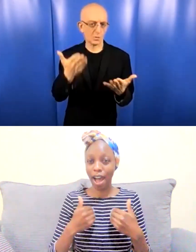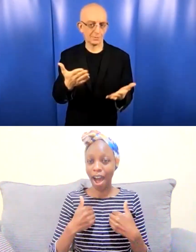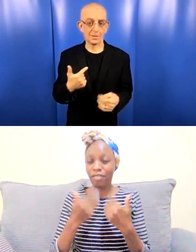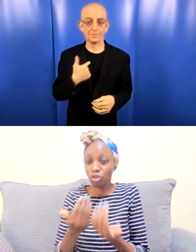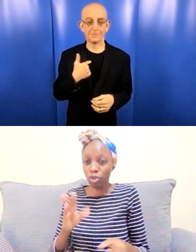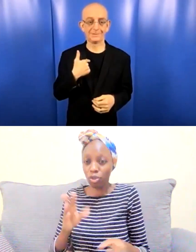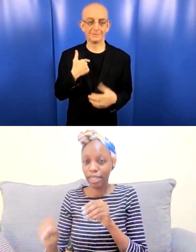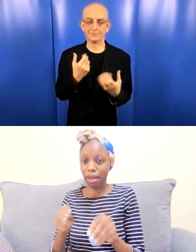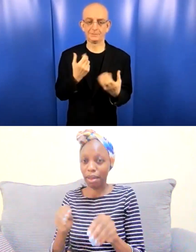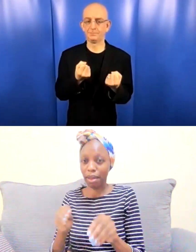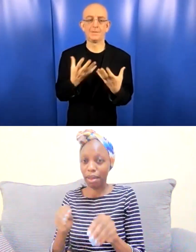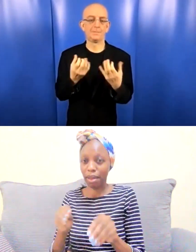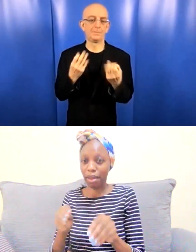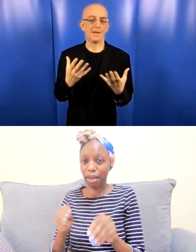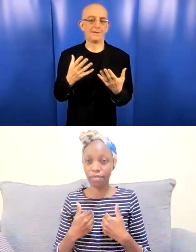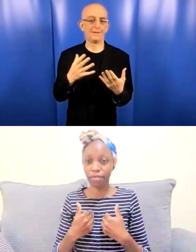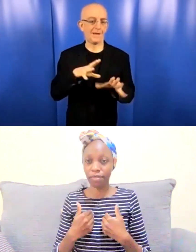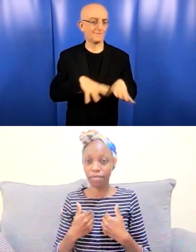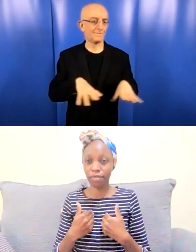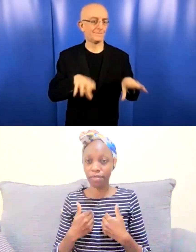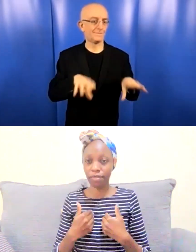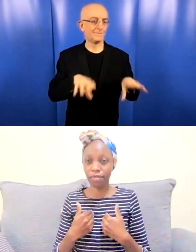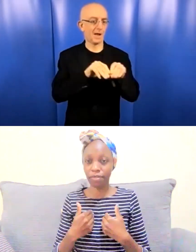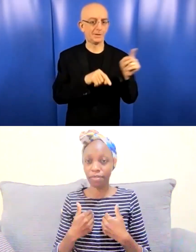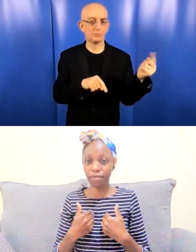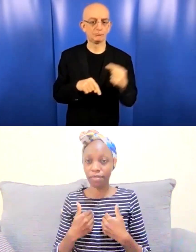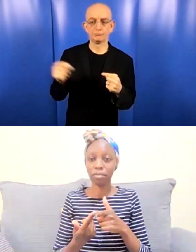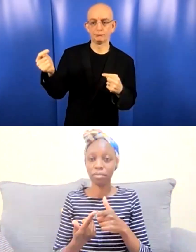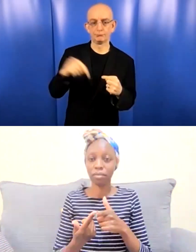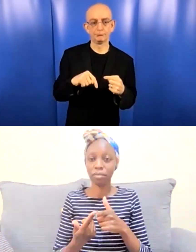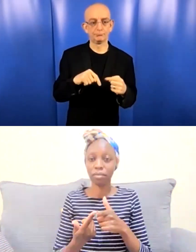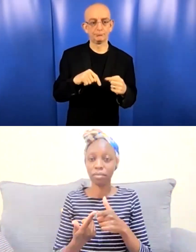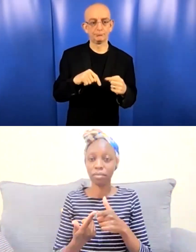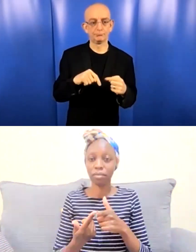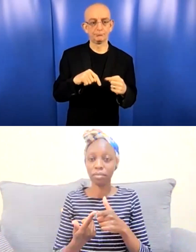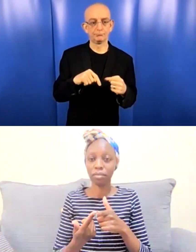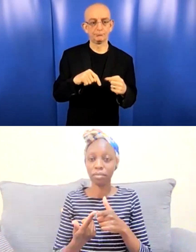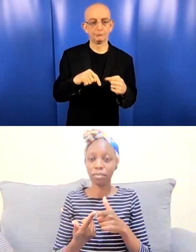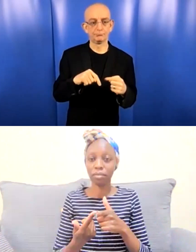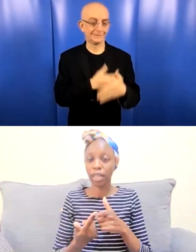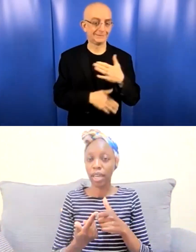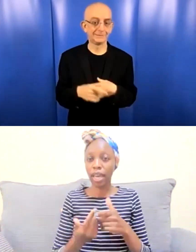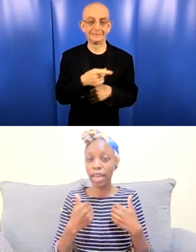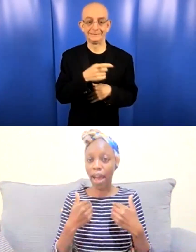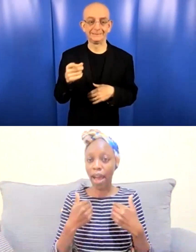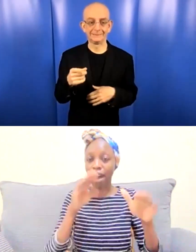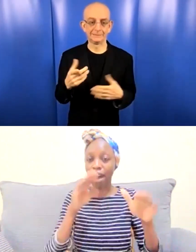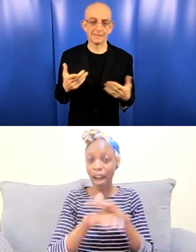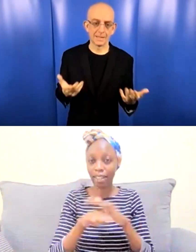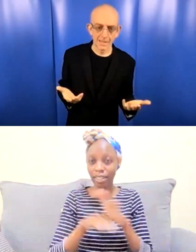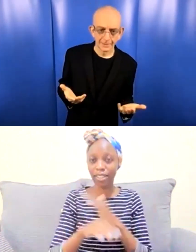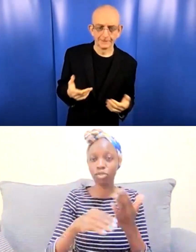disabilities unable to afford their access to digital